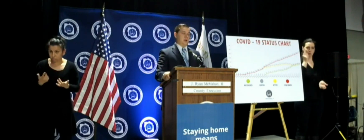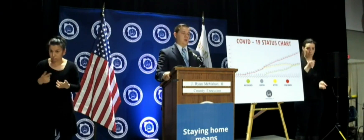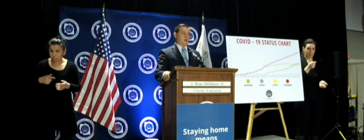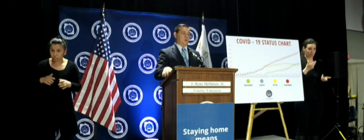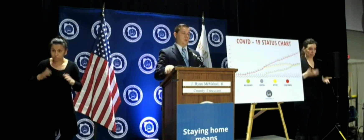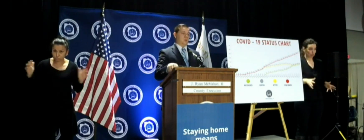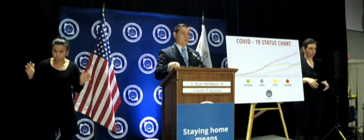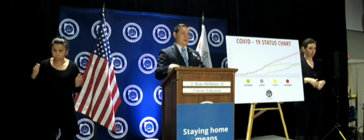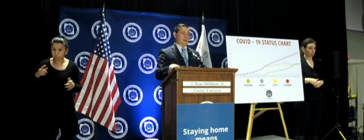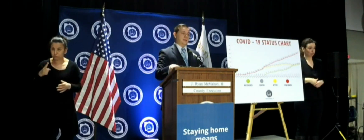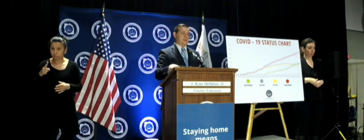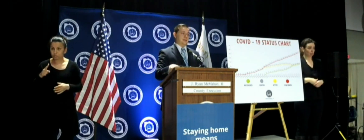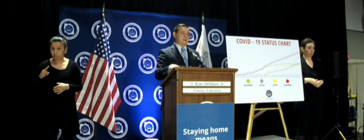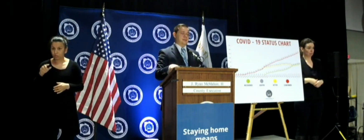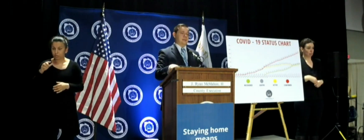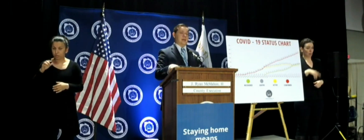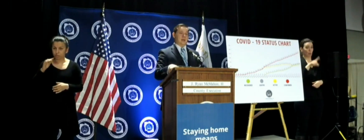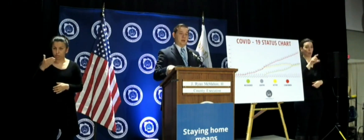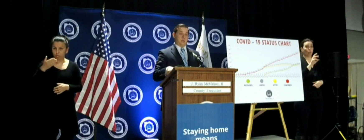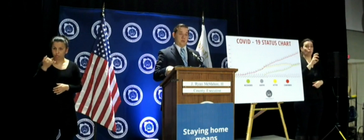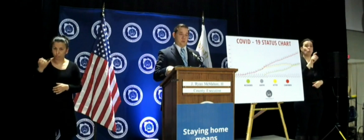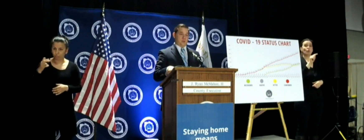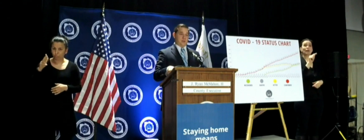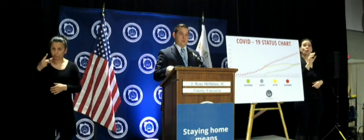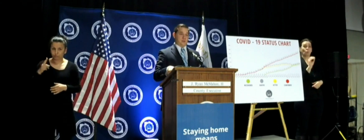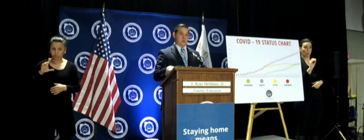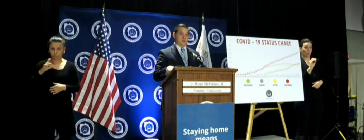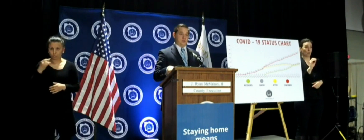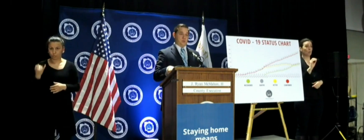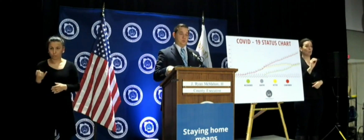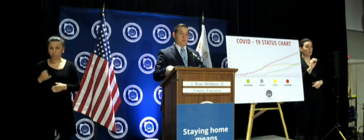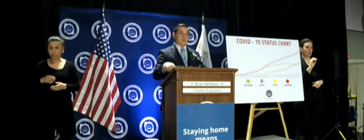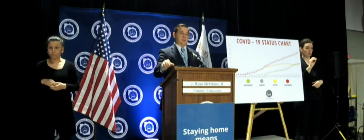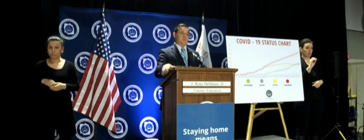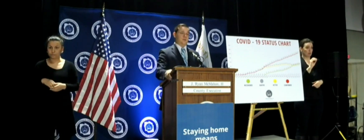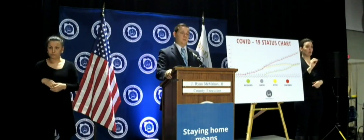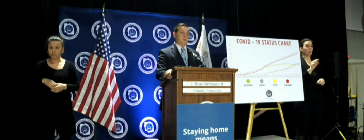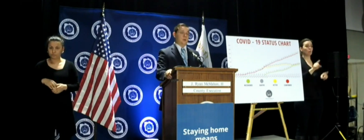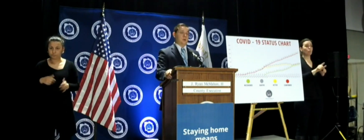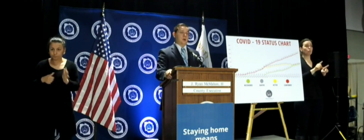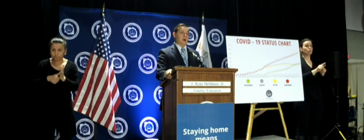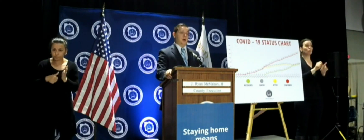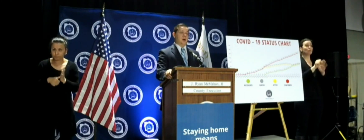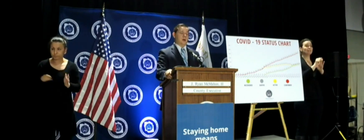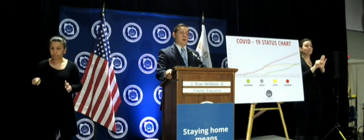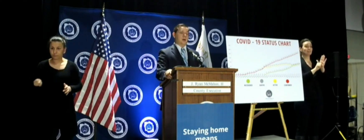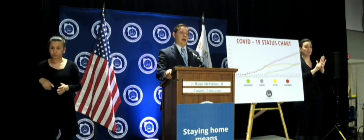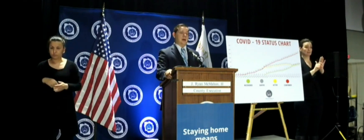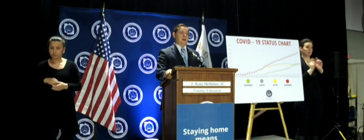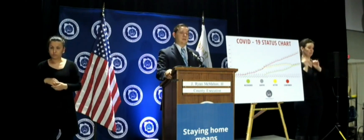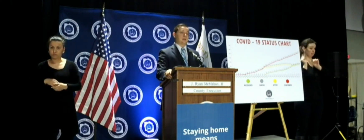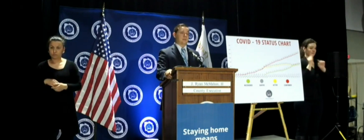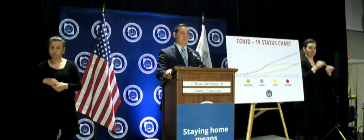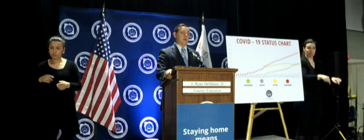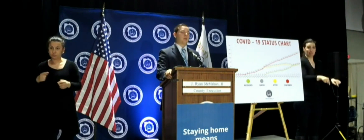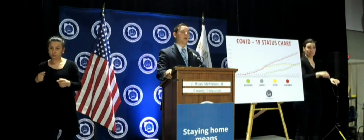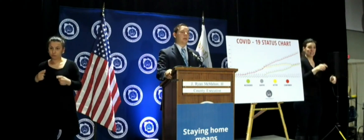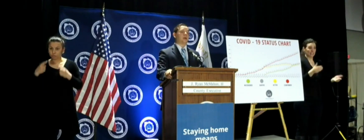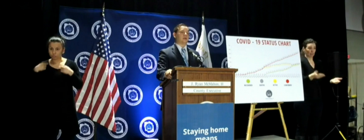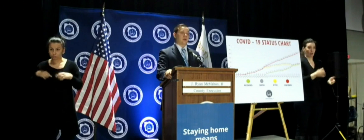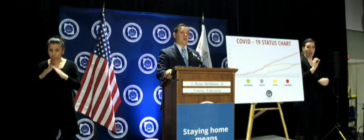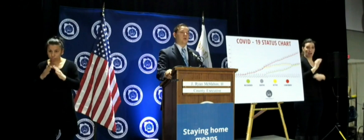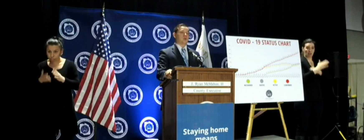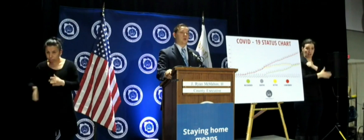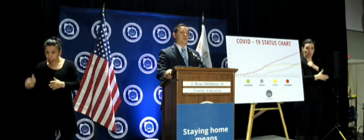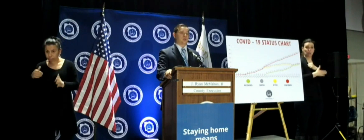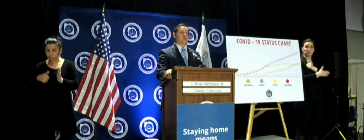And I know that the state can come in and do testing in nursing homes when they seem fit. It's probably